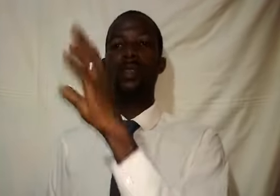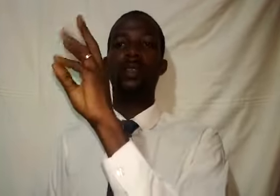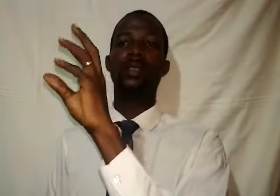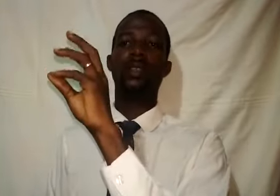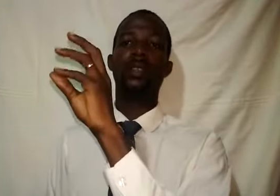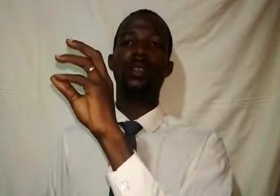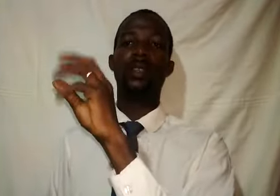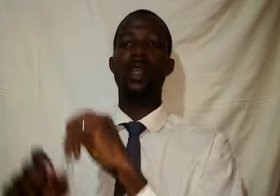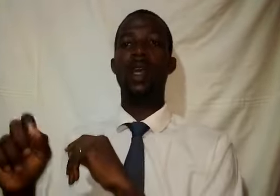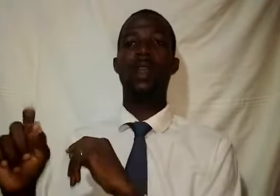21,